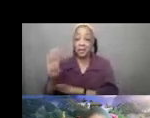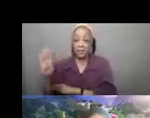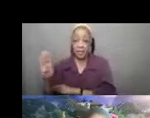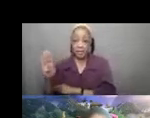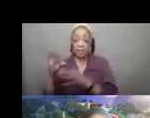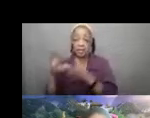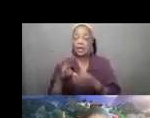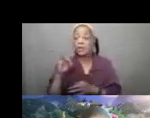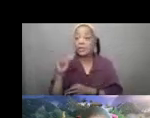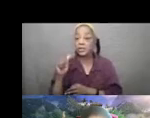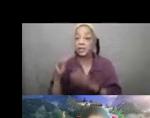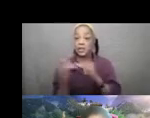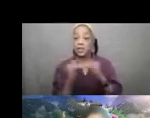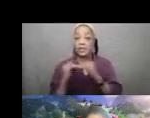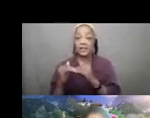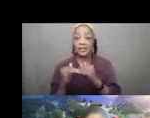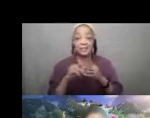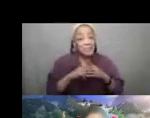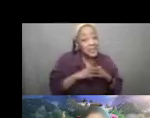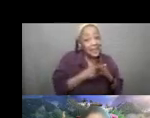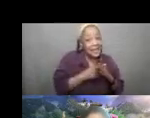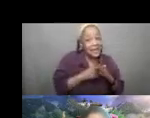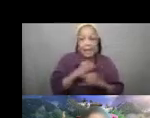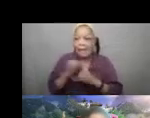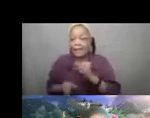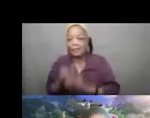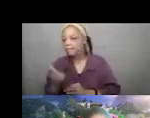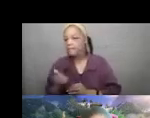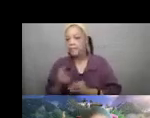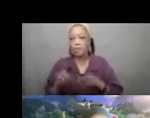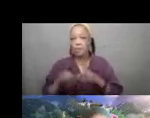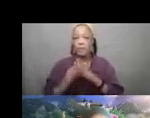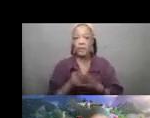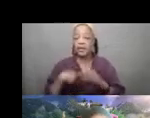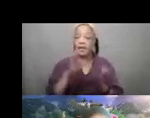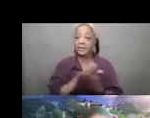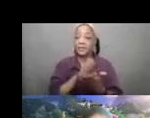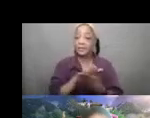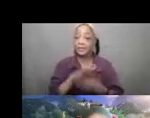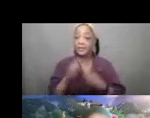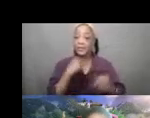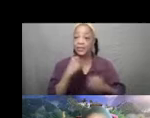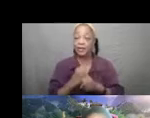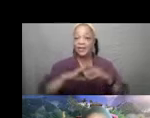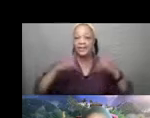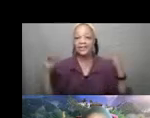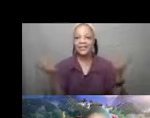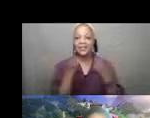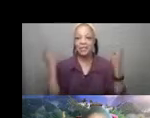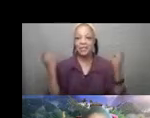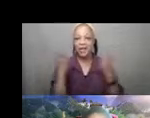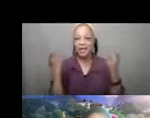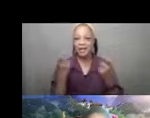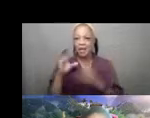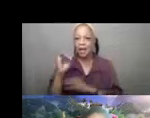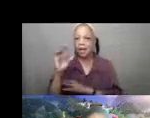but no, it's not the end. We plan on beginning our next academic year and certainly celebrating the month in October